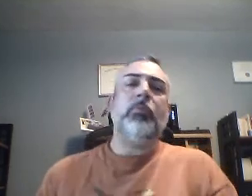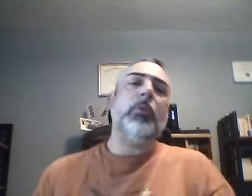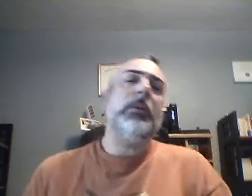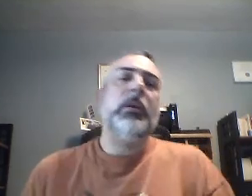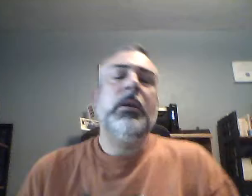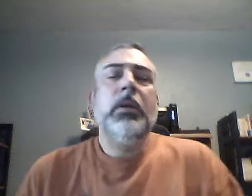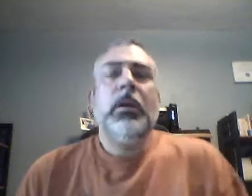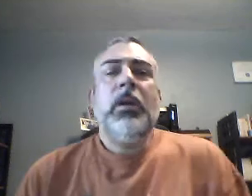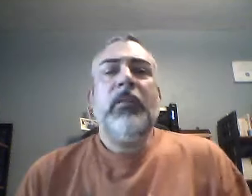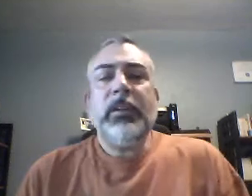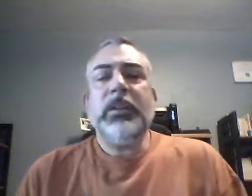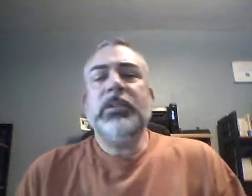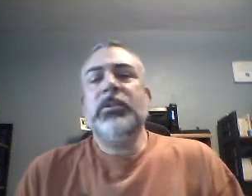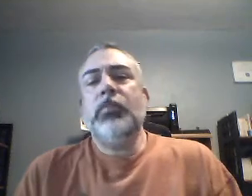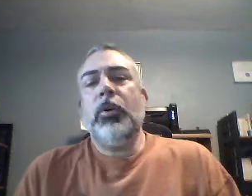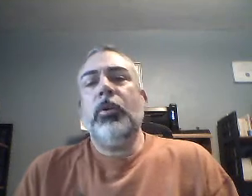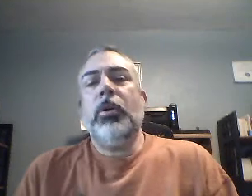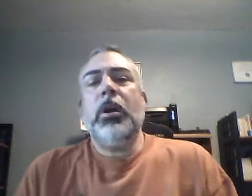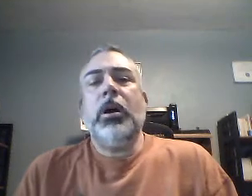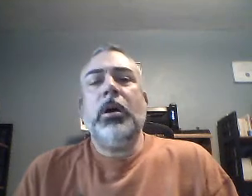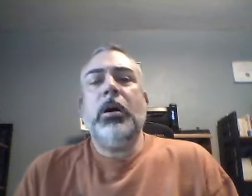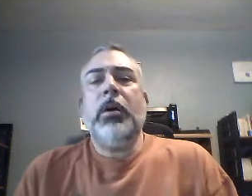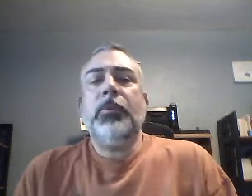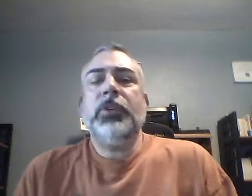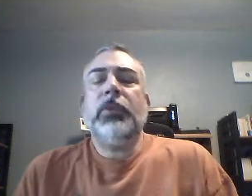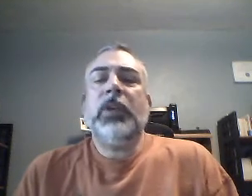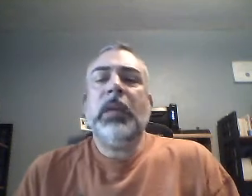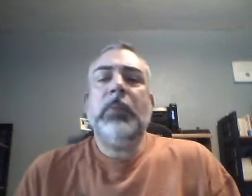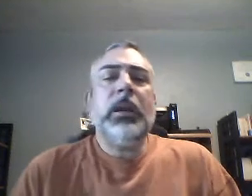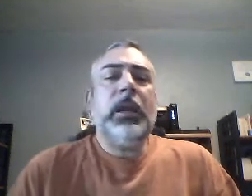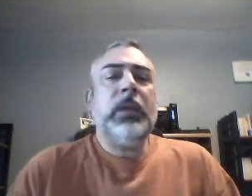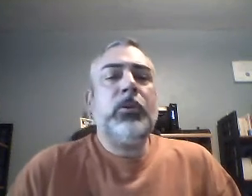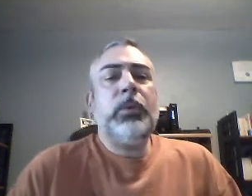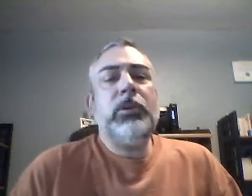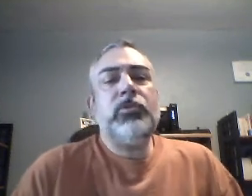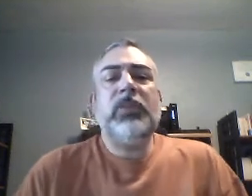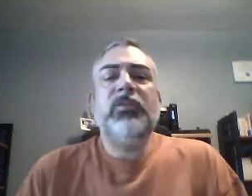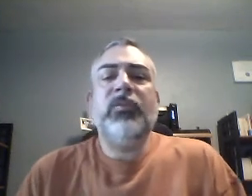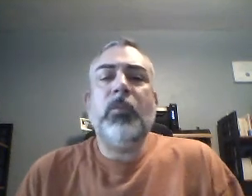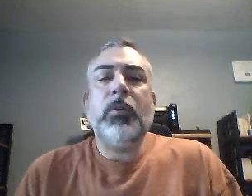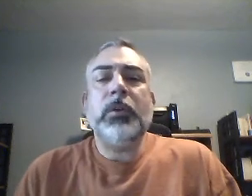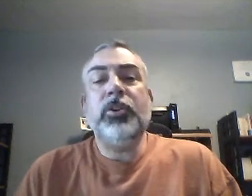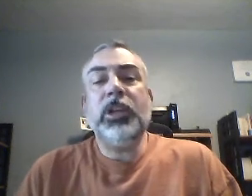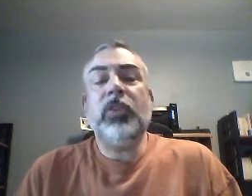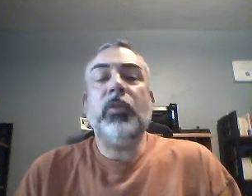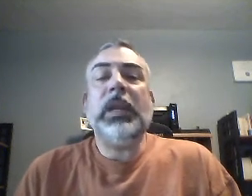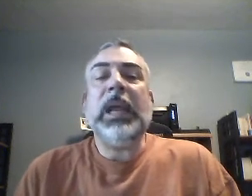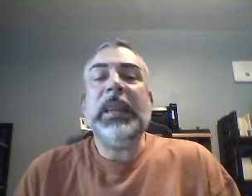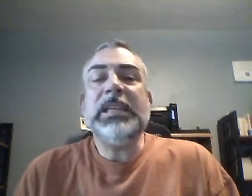employment, violence, murder, particularly gay men and queer trans folk, particularly these